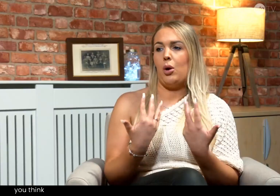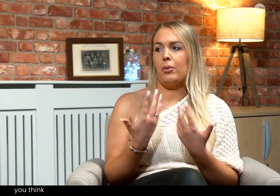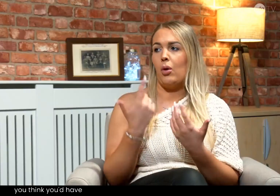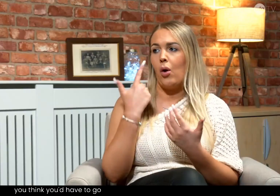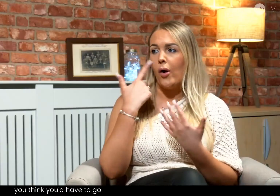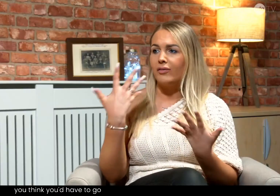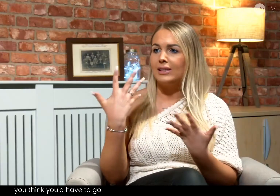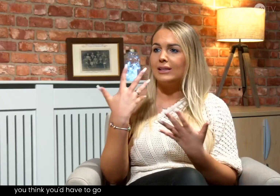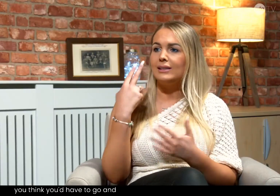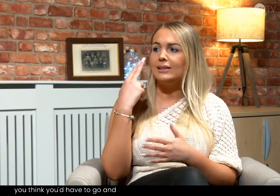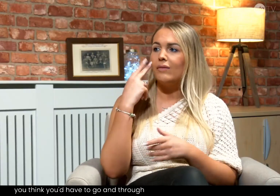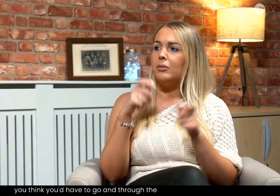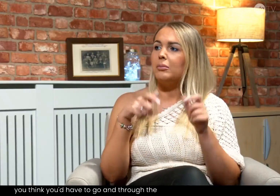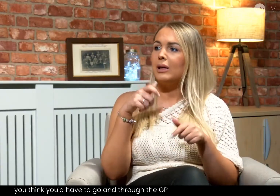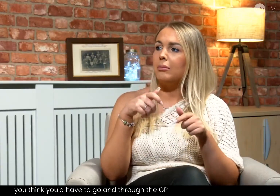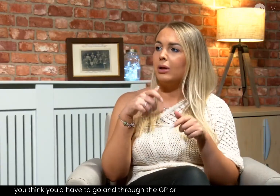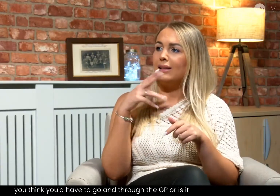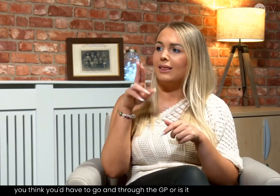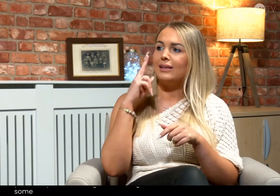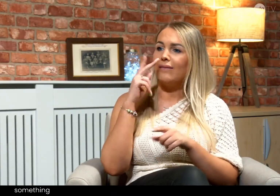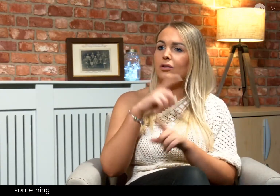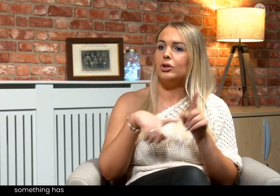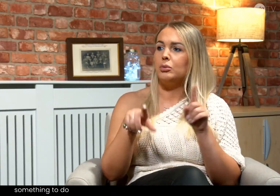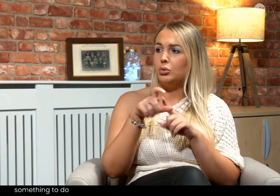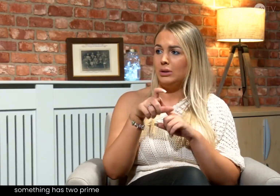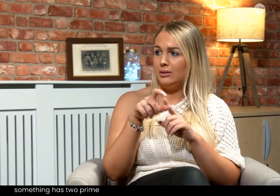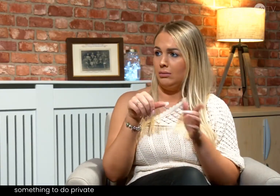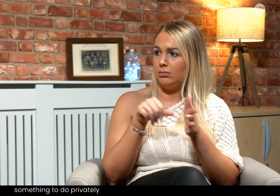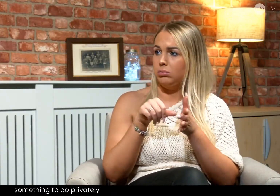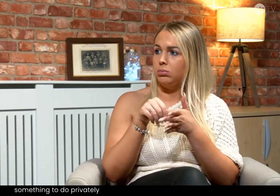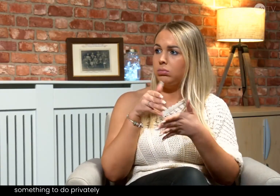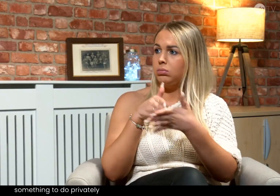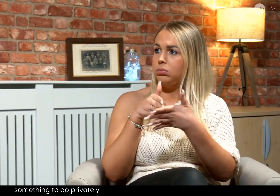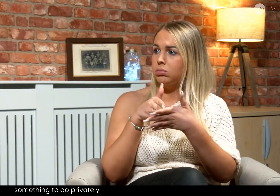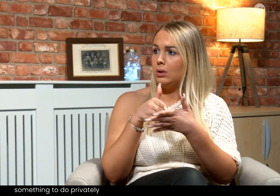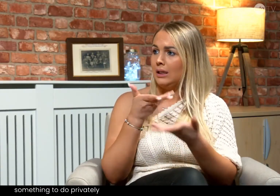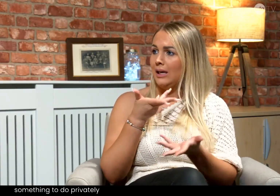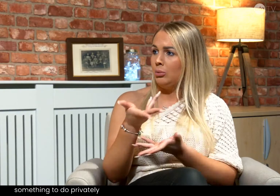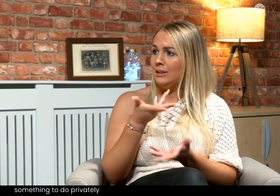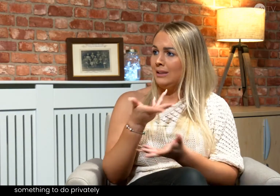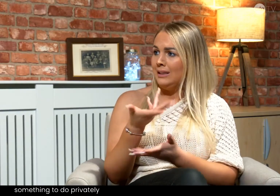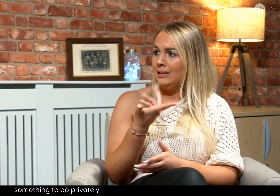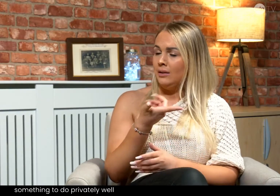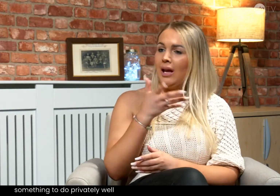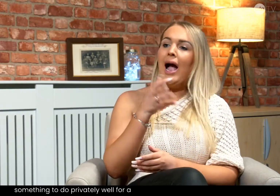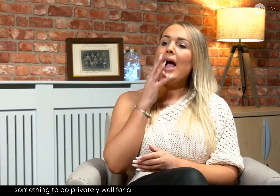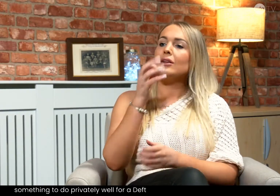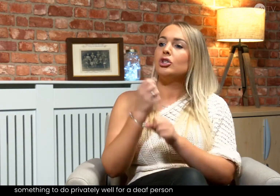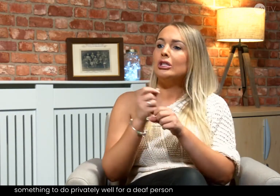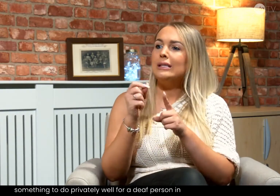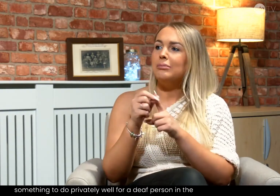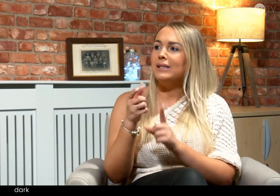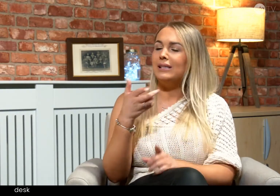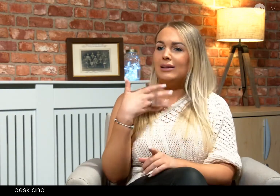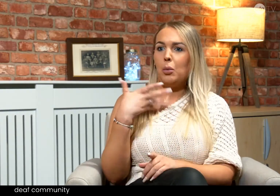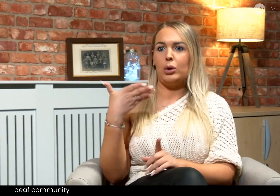or is it something you had to do privately? Well, for a deaf person in the deaf community, there are barriers to communication